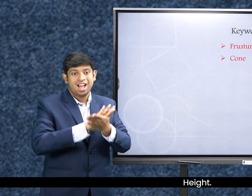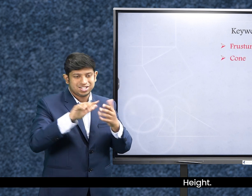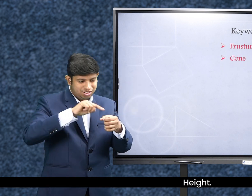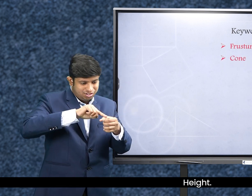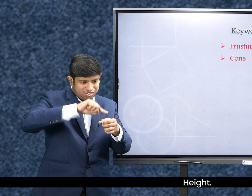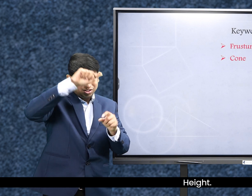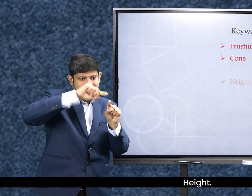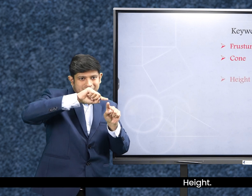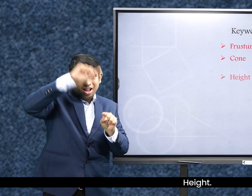height,